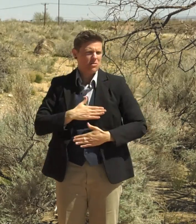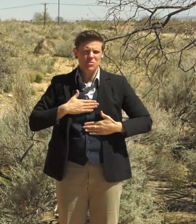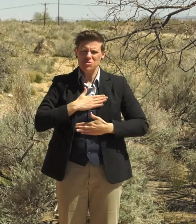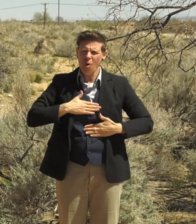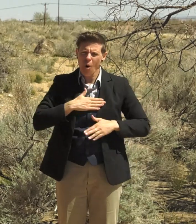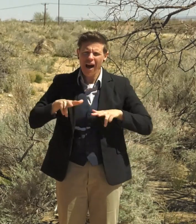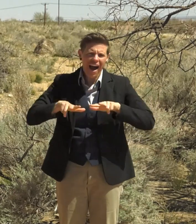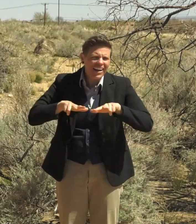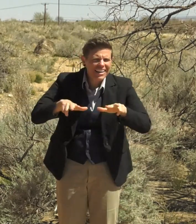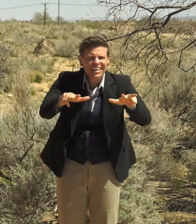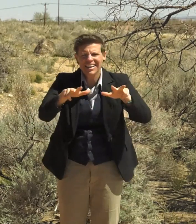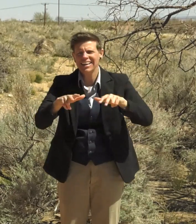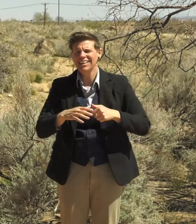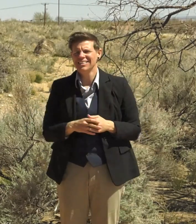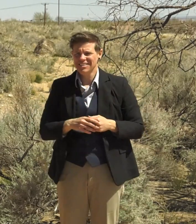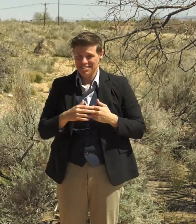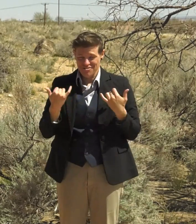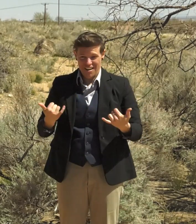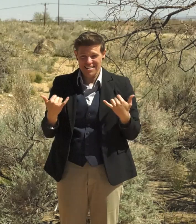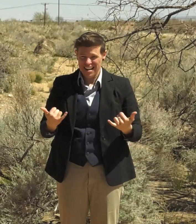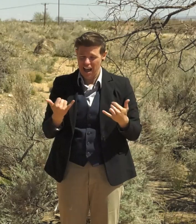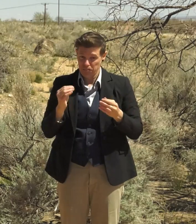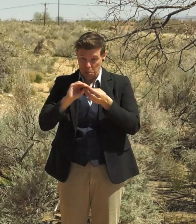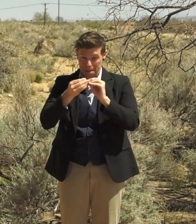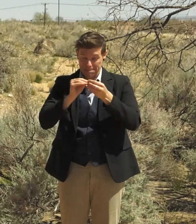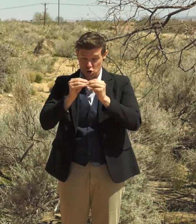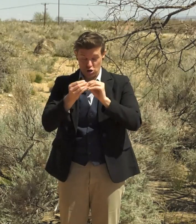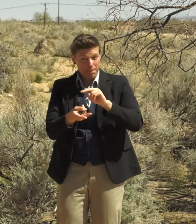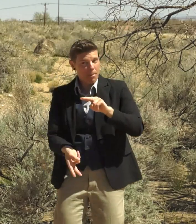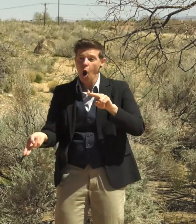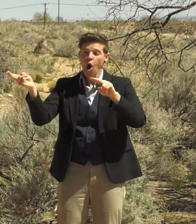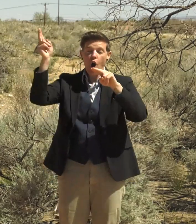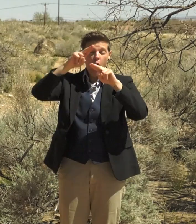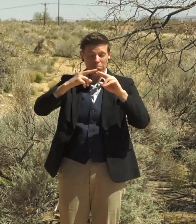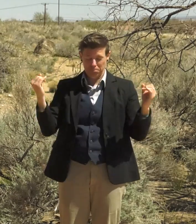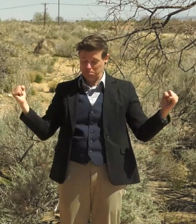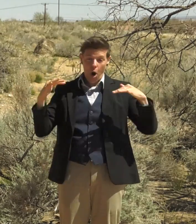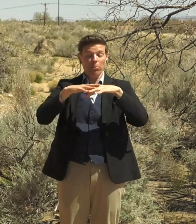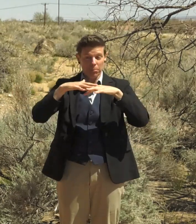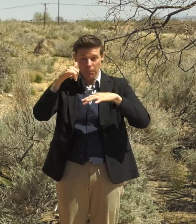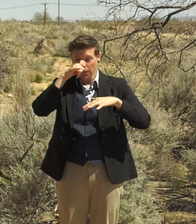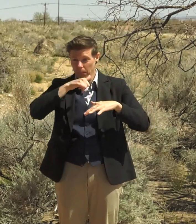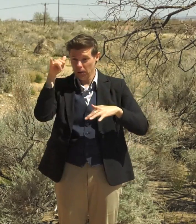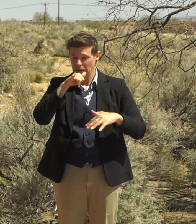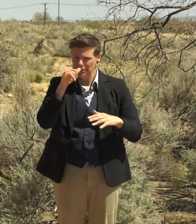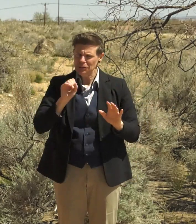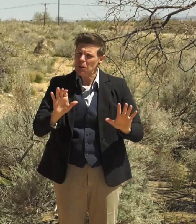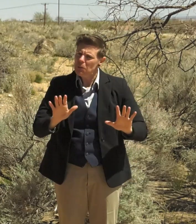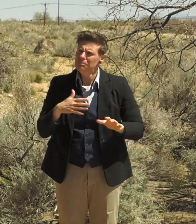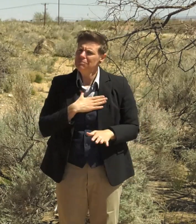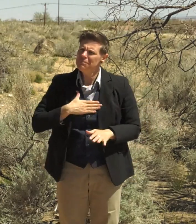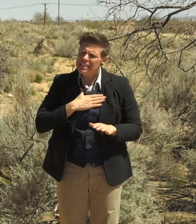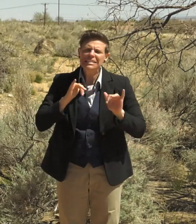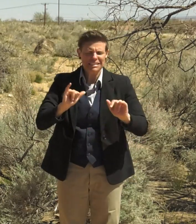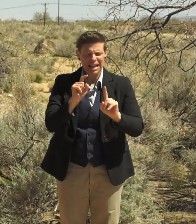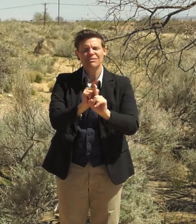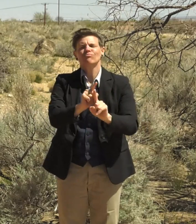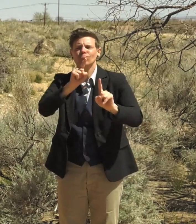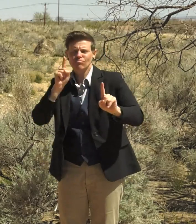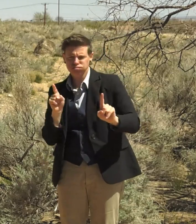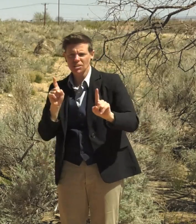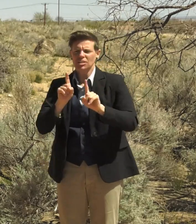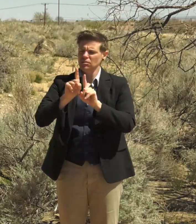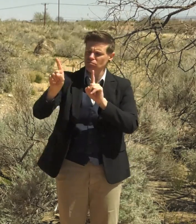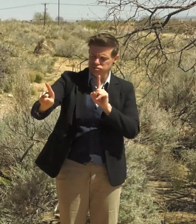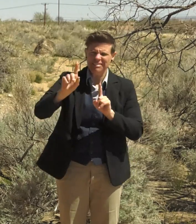you to follow the CDC and the governor's guidelines for staying 6 feet apart from other groups. If you see rangers